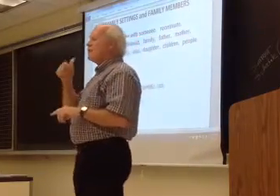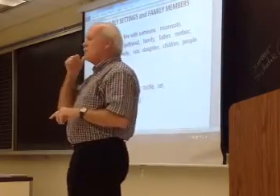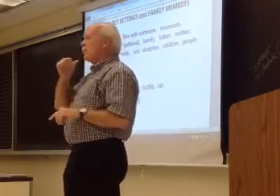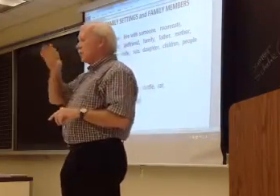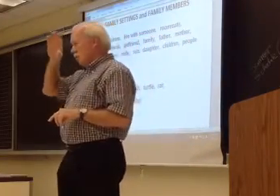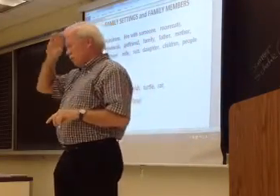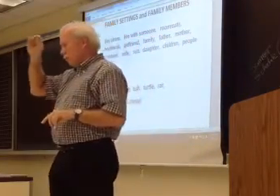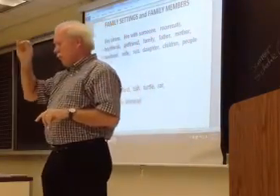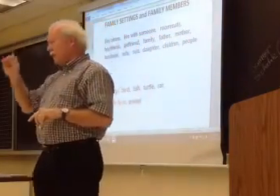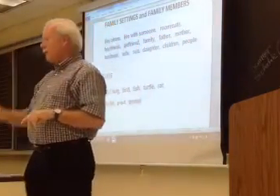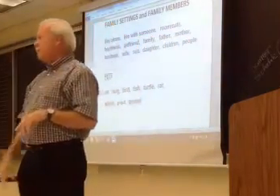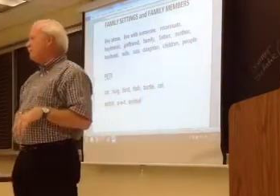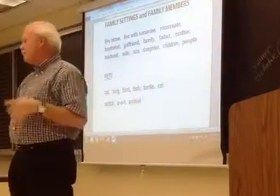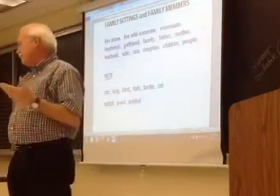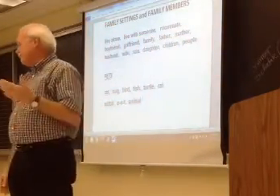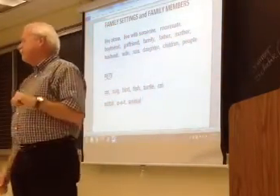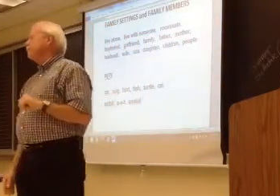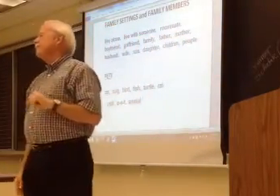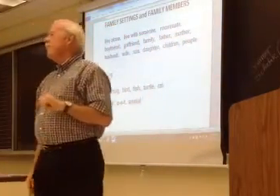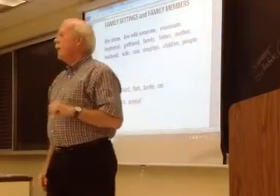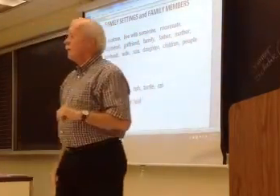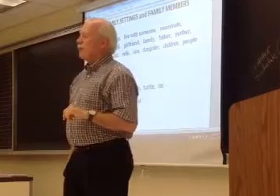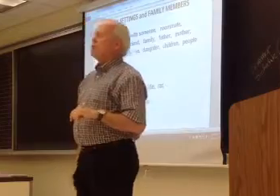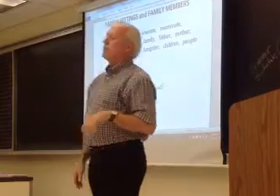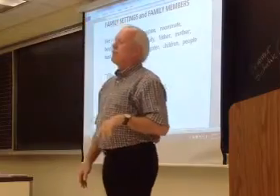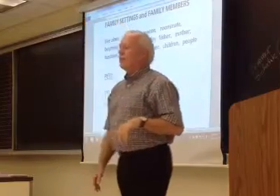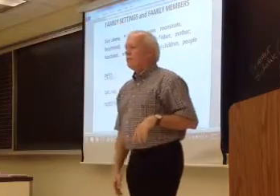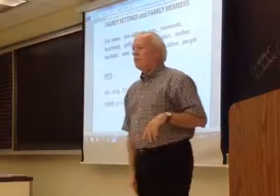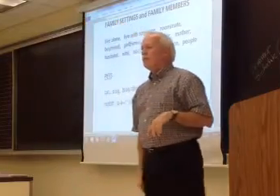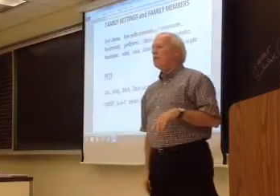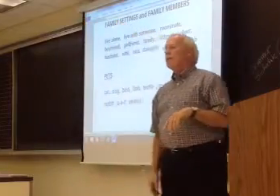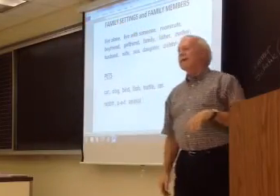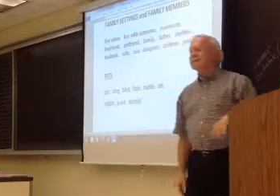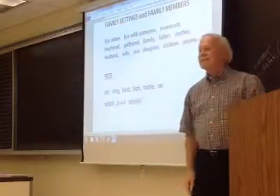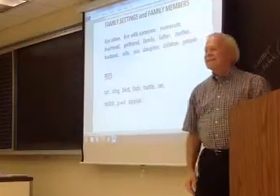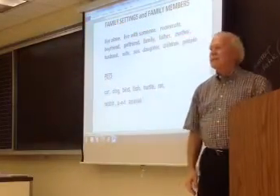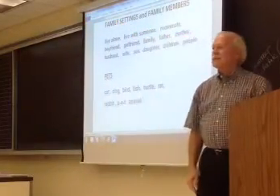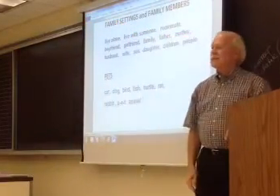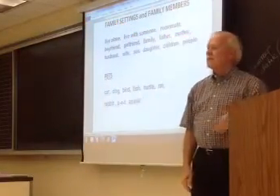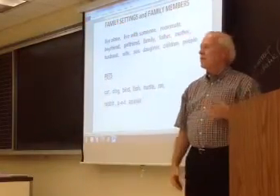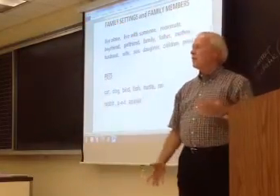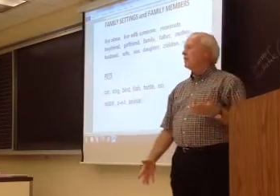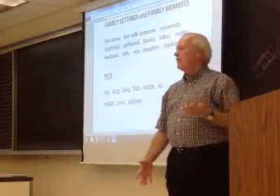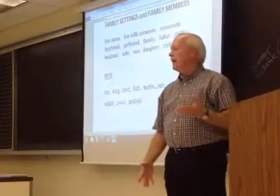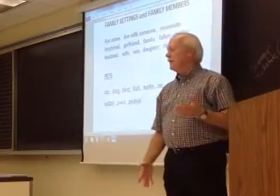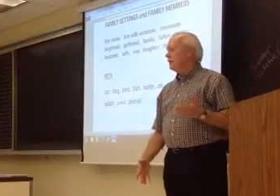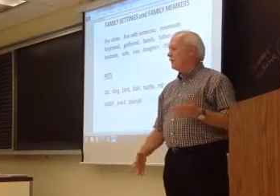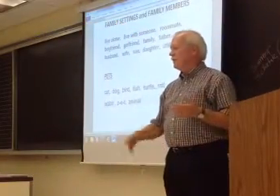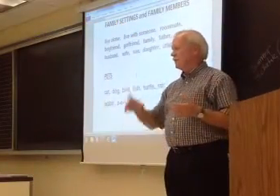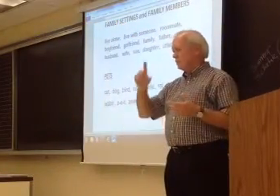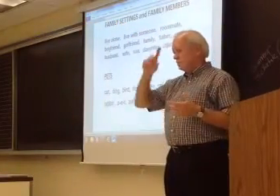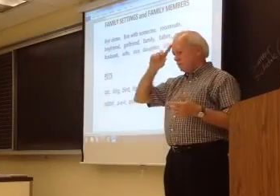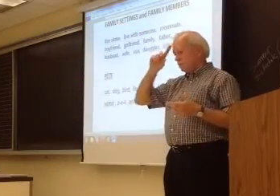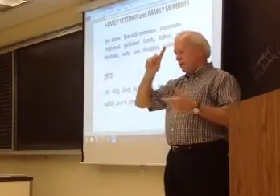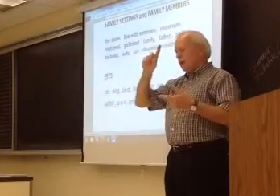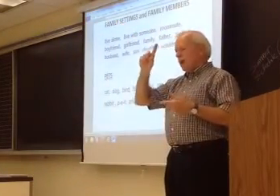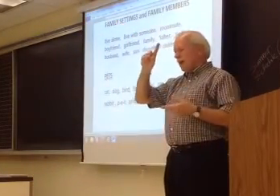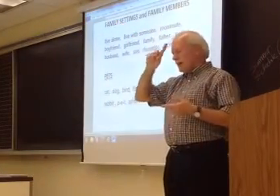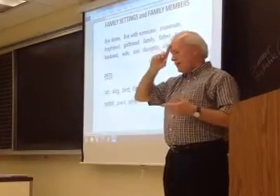do the girl and the boy, Okay. but you could probably be a little less distinct and it'd be fine if you, I guess even